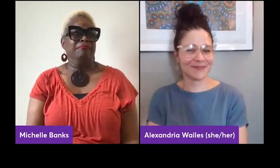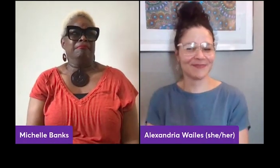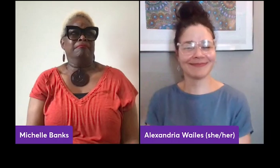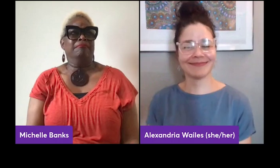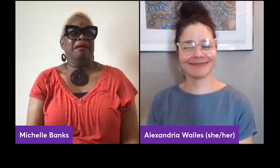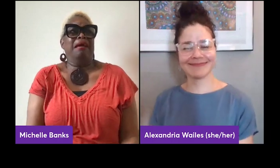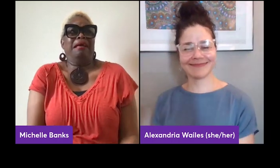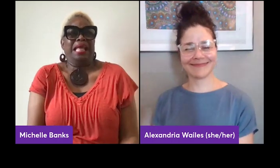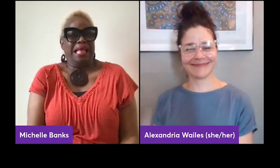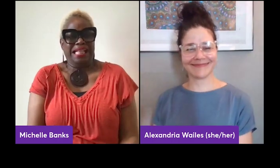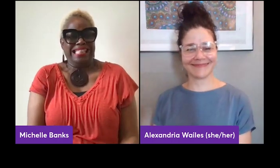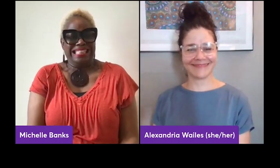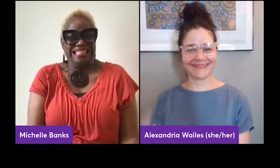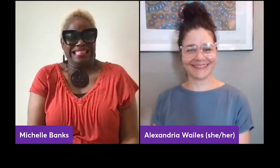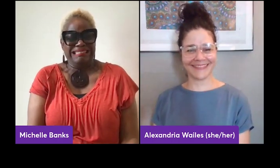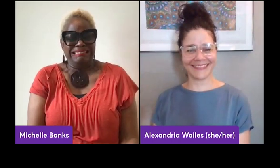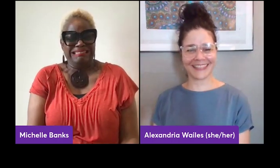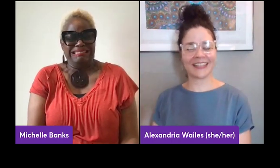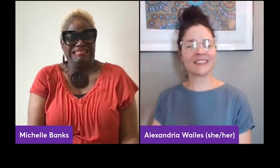in?